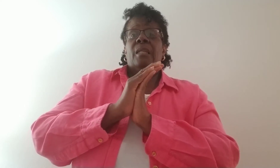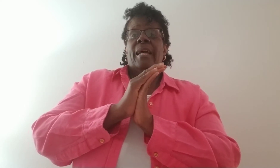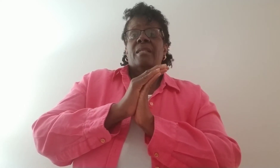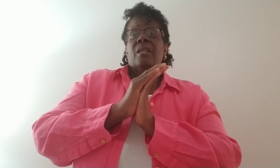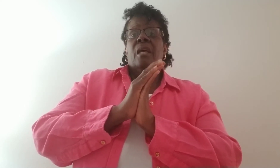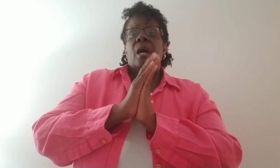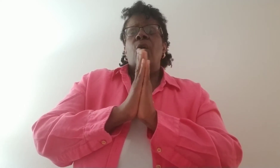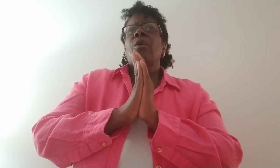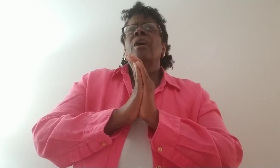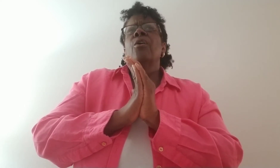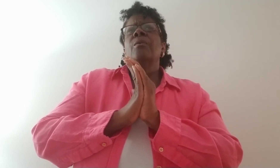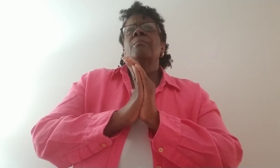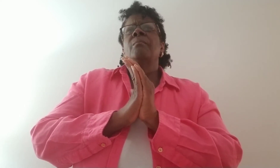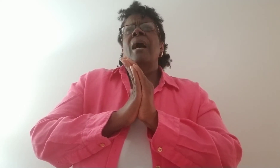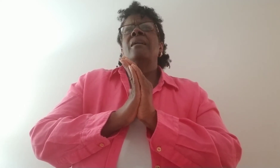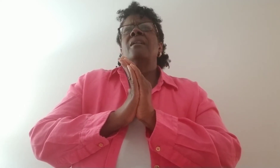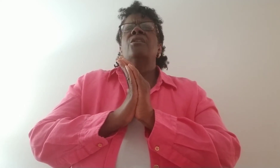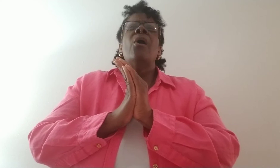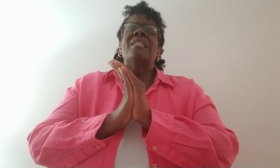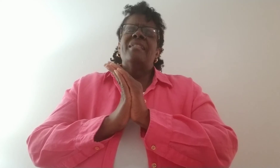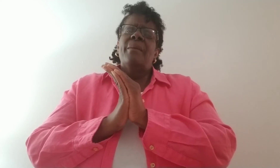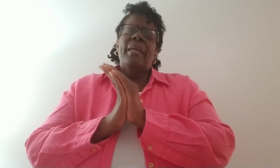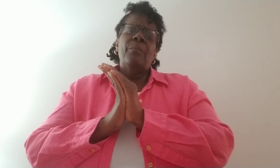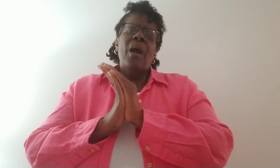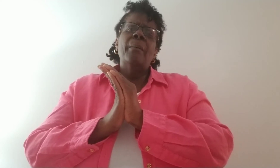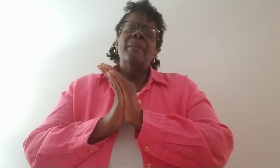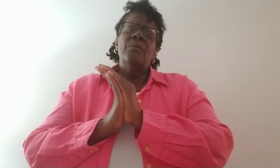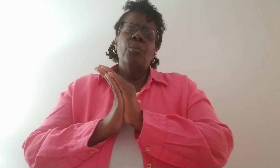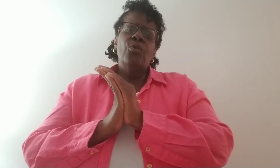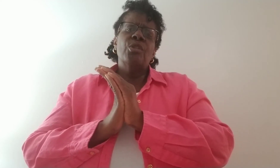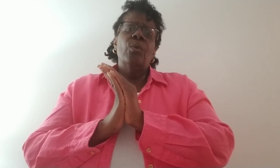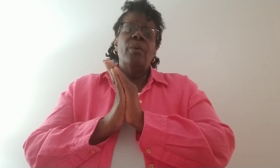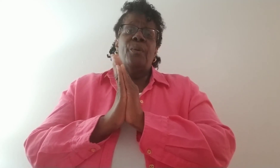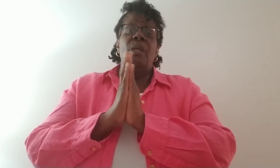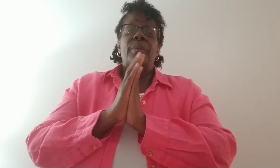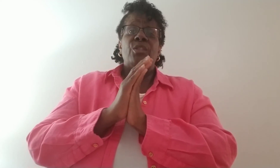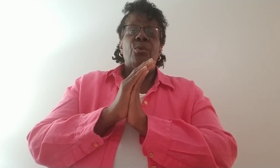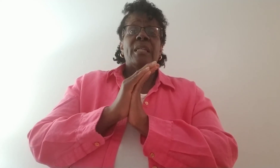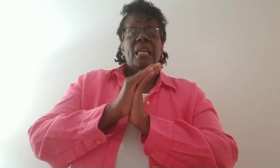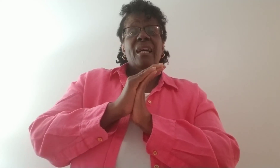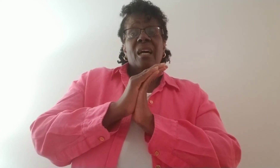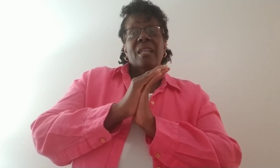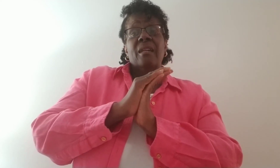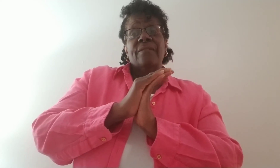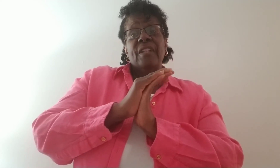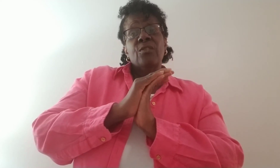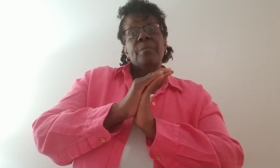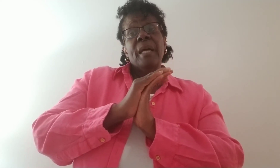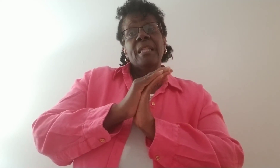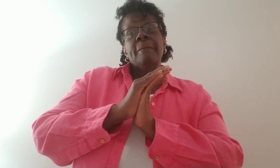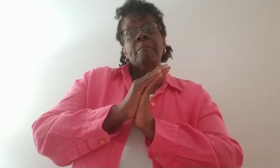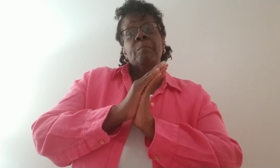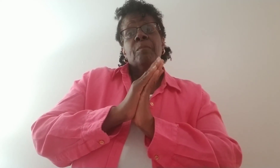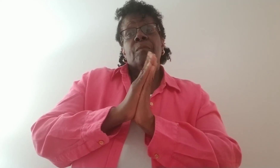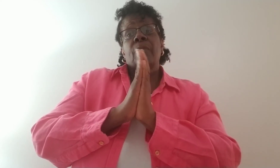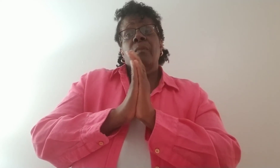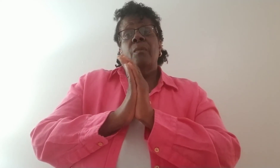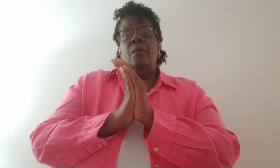class. No, I take that back. It probably was more so when we were going to be doing a lot of finger spelling.